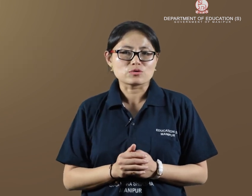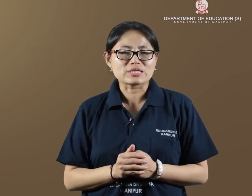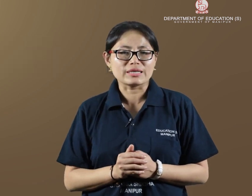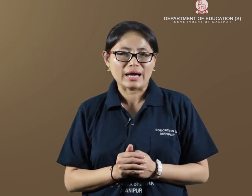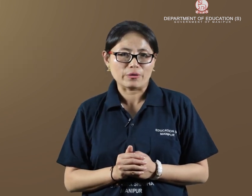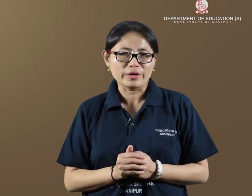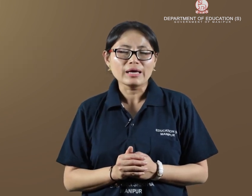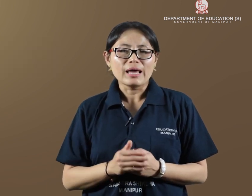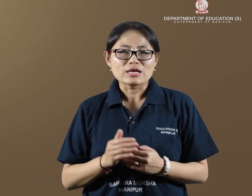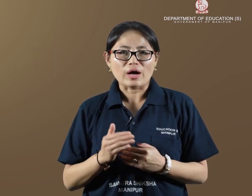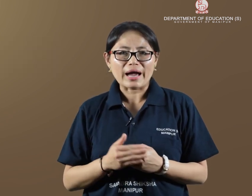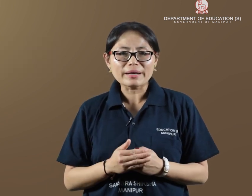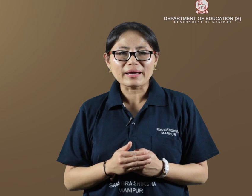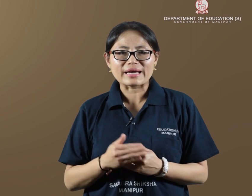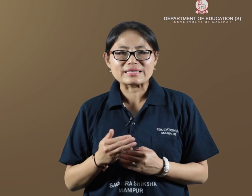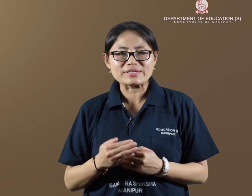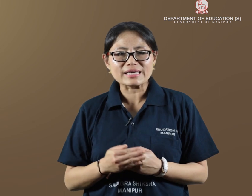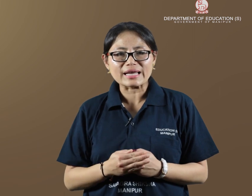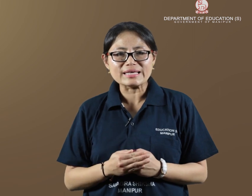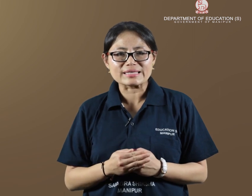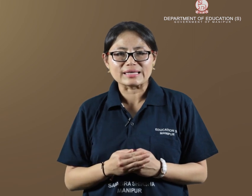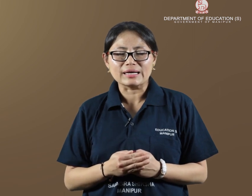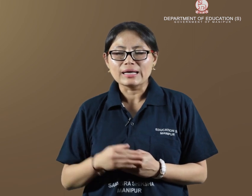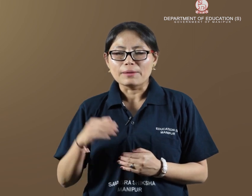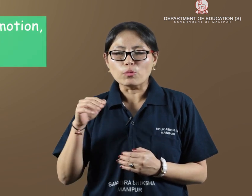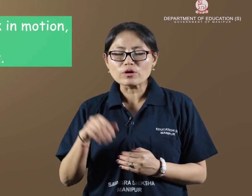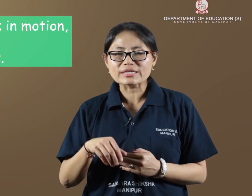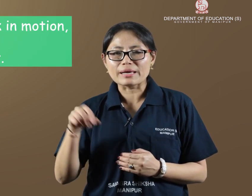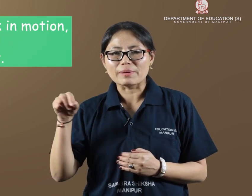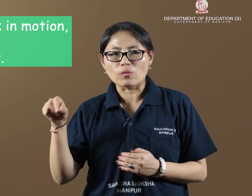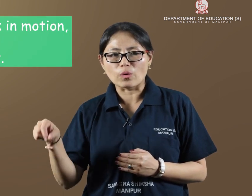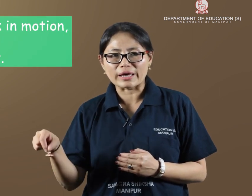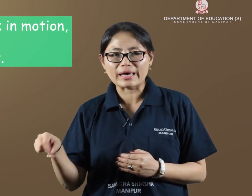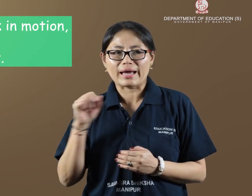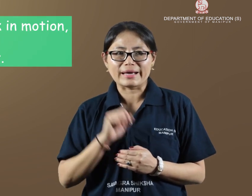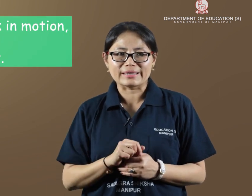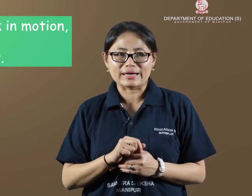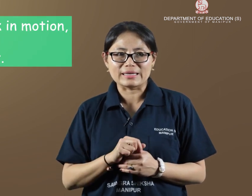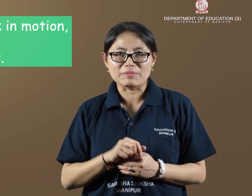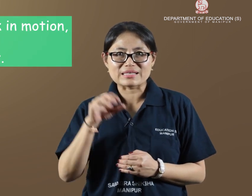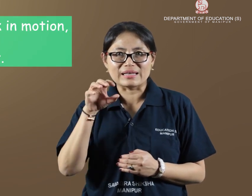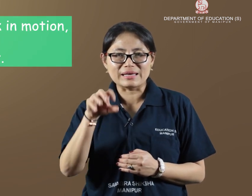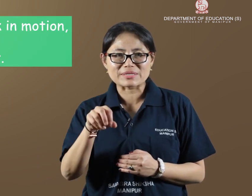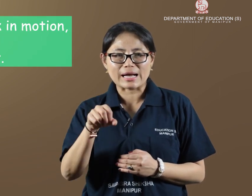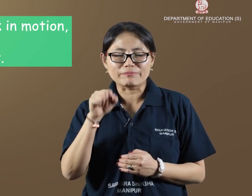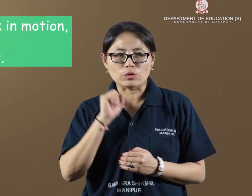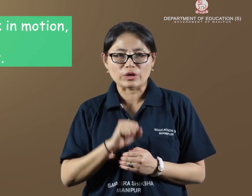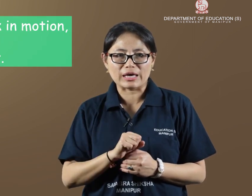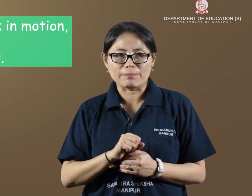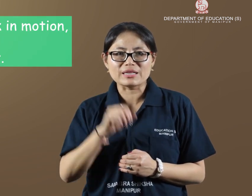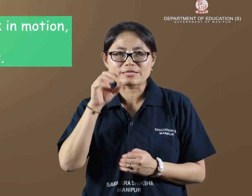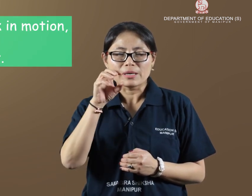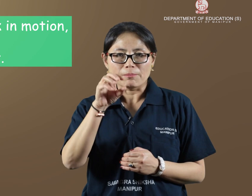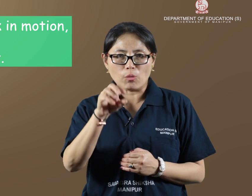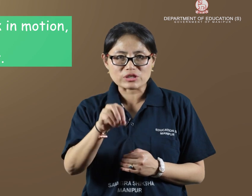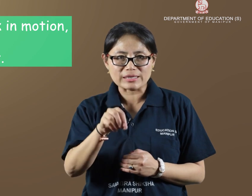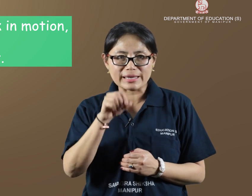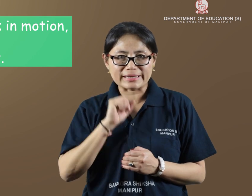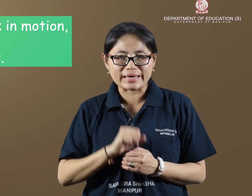sidi yaro eh? So hai re ba activity ani sida book se lai pham honge hai taraga di means lift up to ge means motion le henge